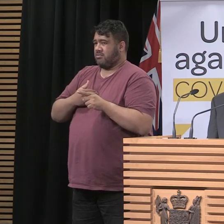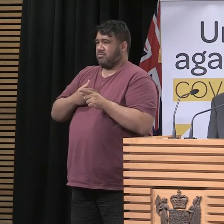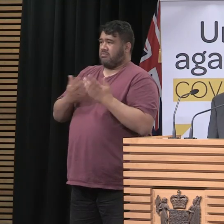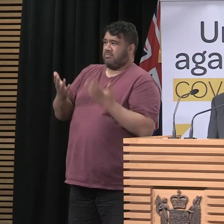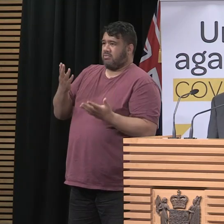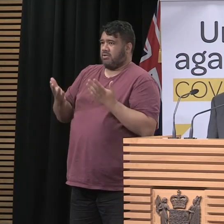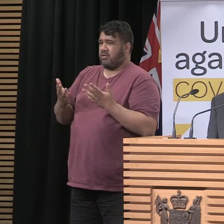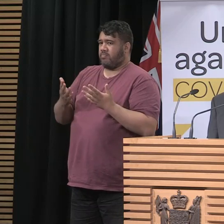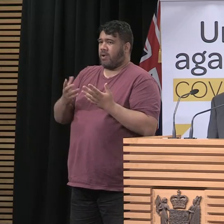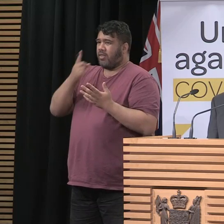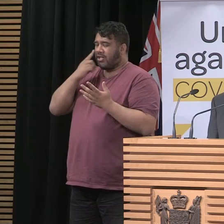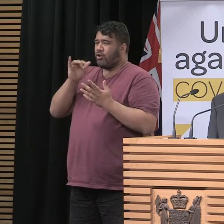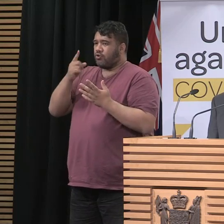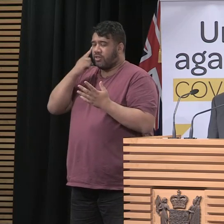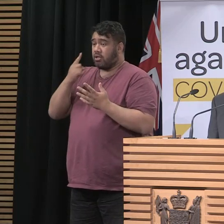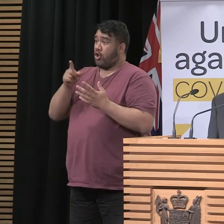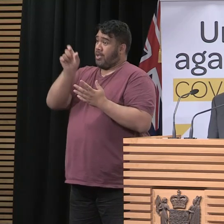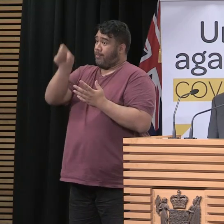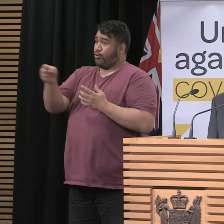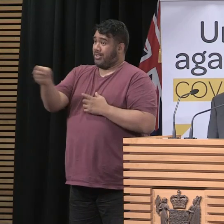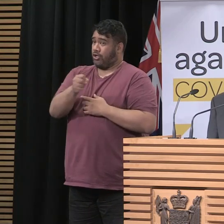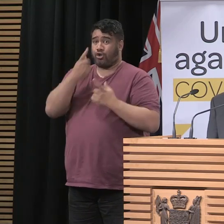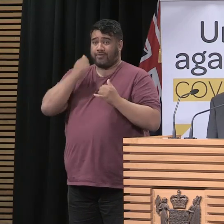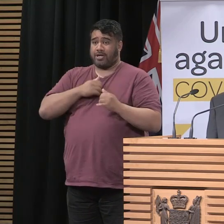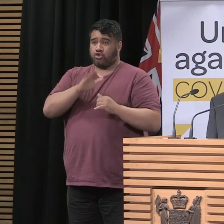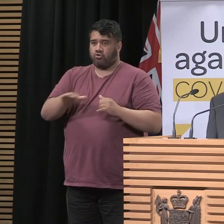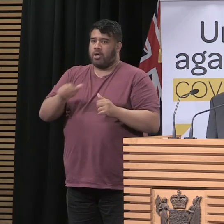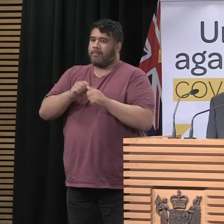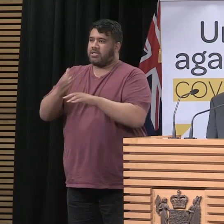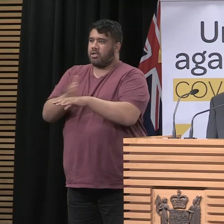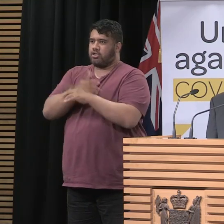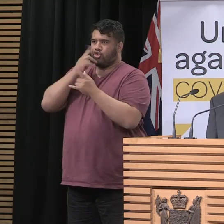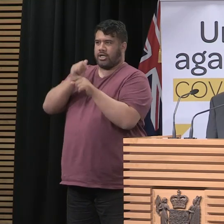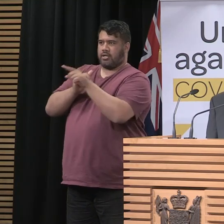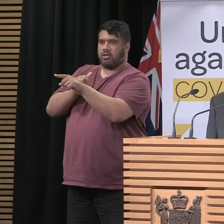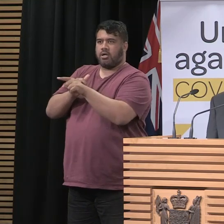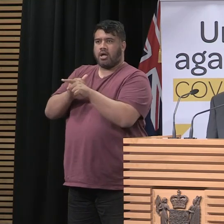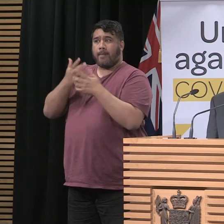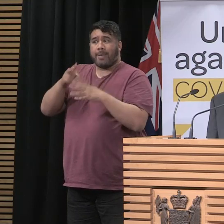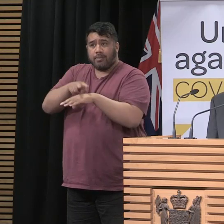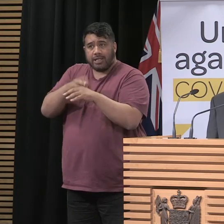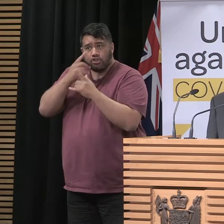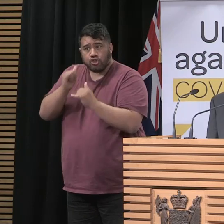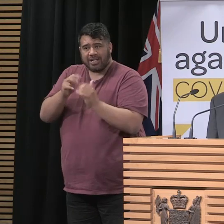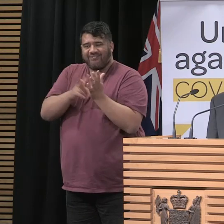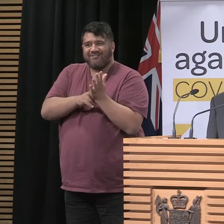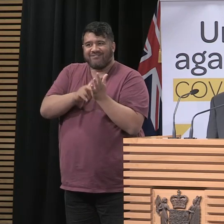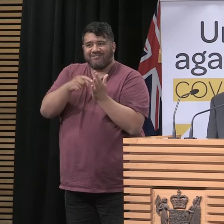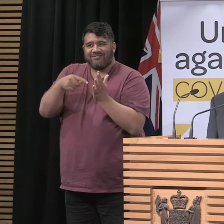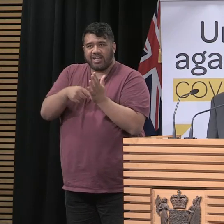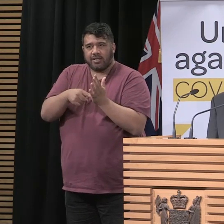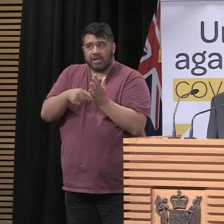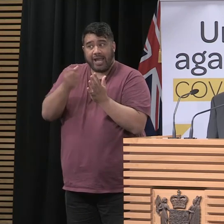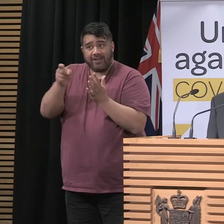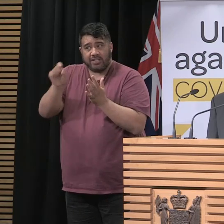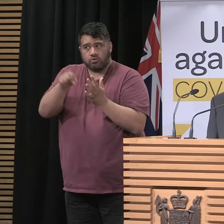around police vetting, because I, like you, probably read that online and noted that they were looking for urgency around police vetting.